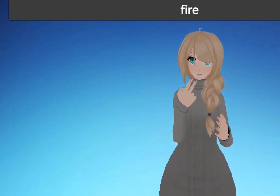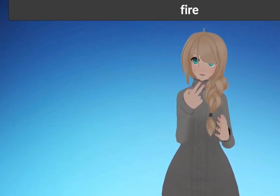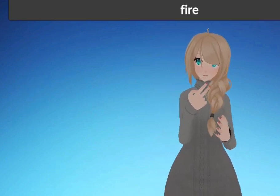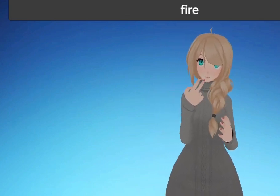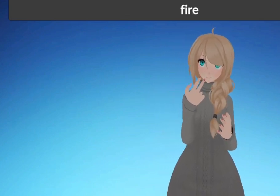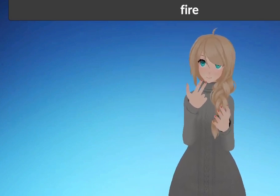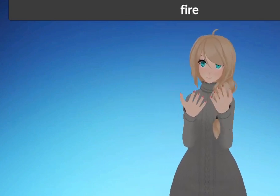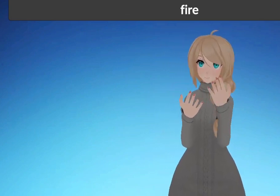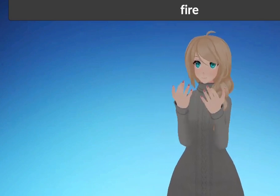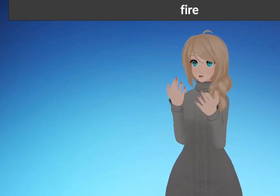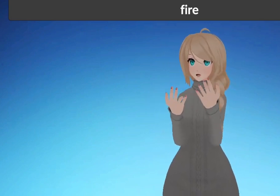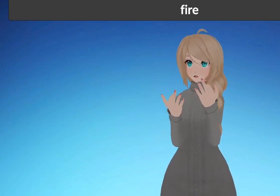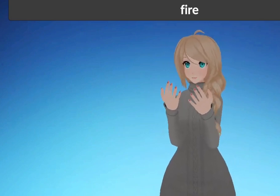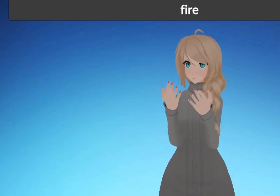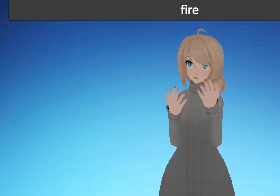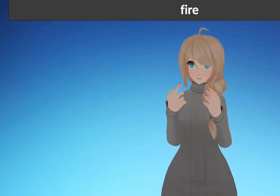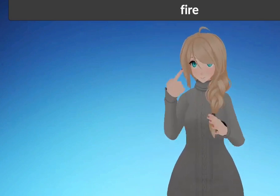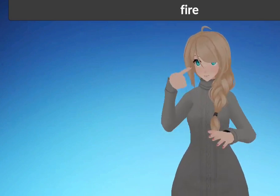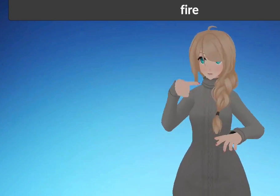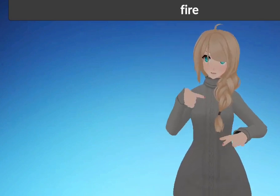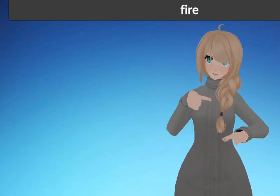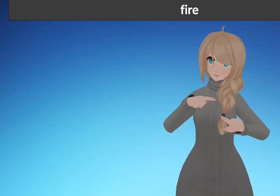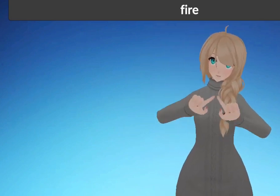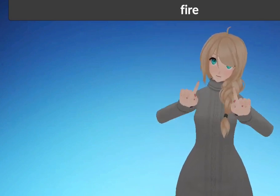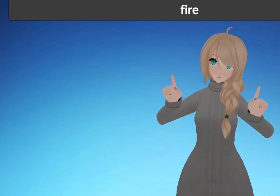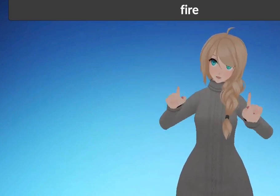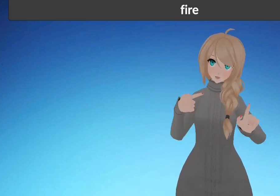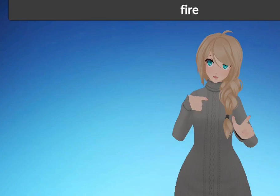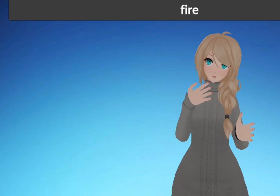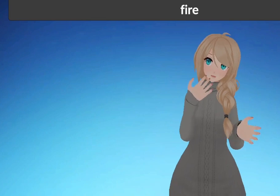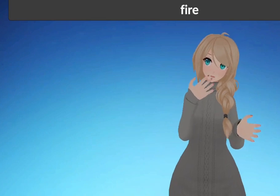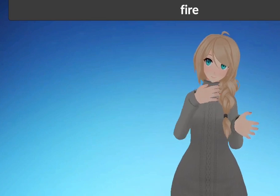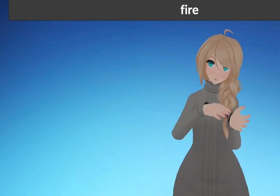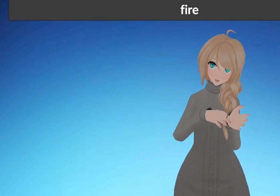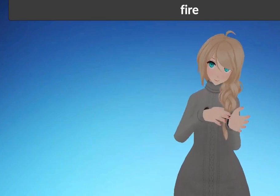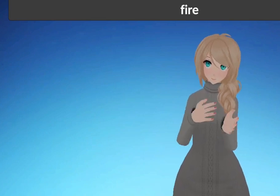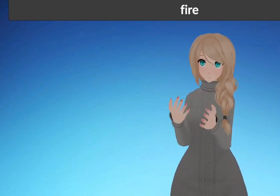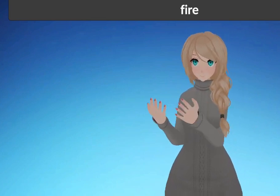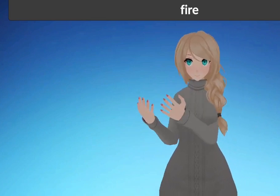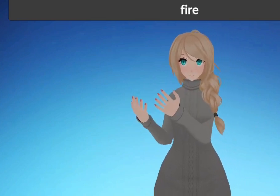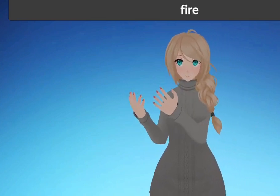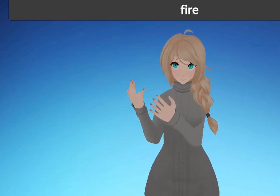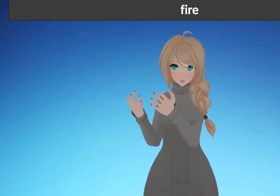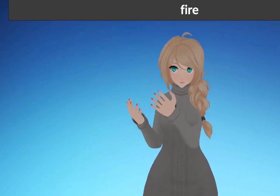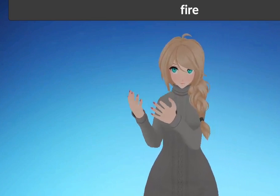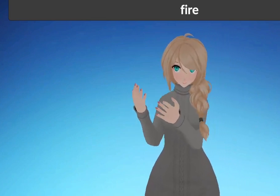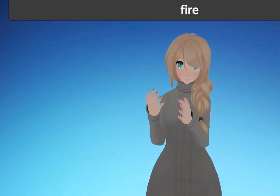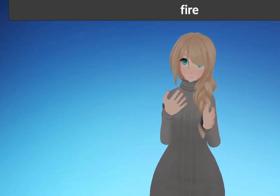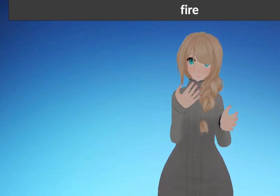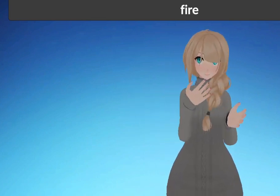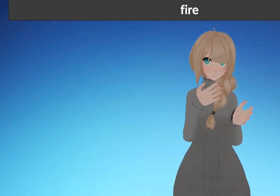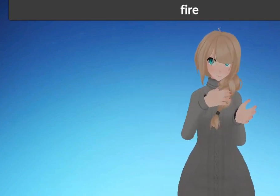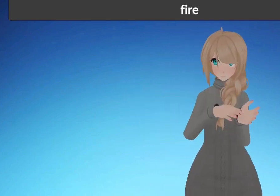region. Fire, burn. For me, it's different. I'm doing burn, fire,